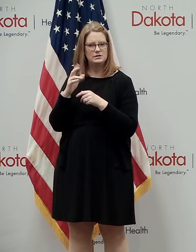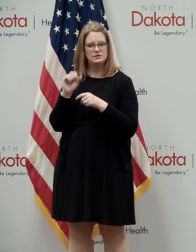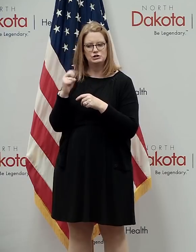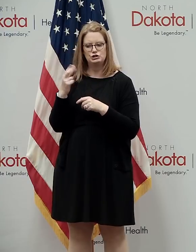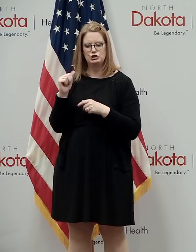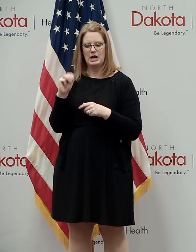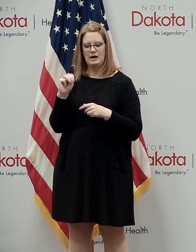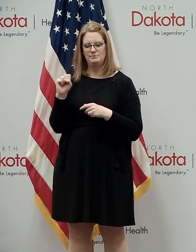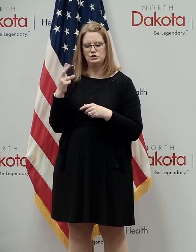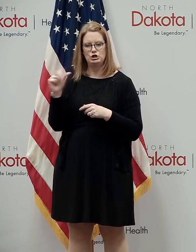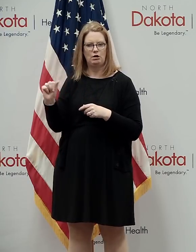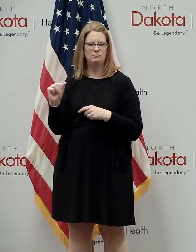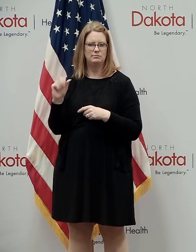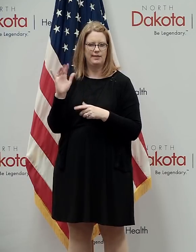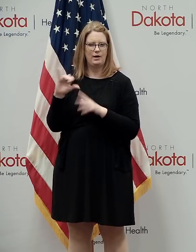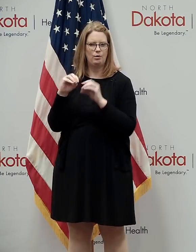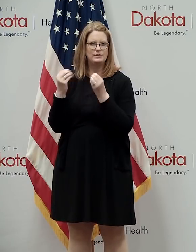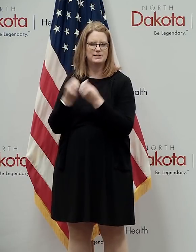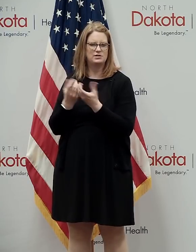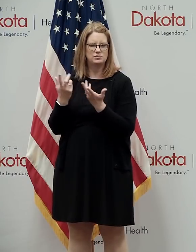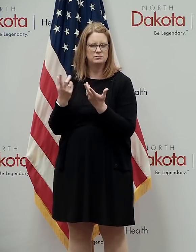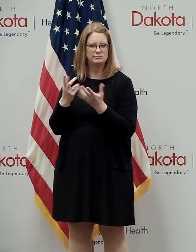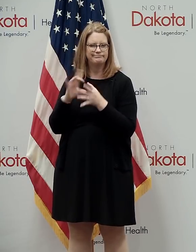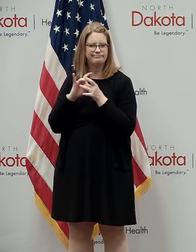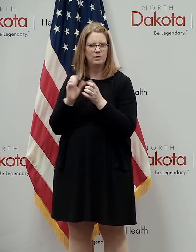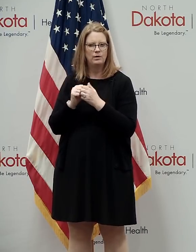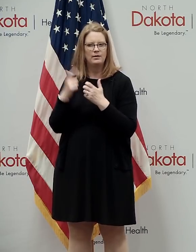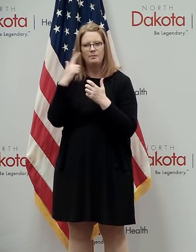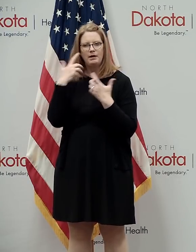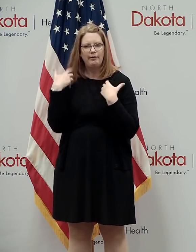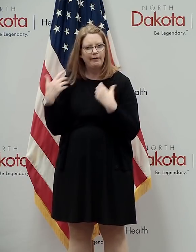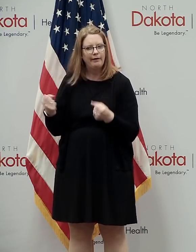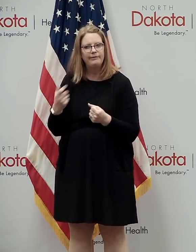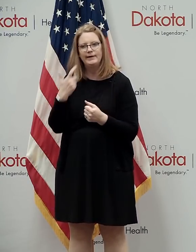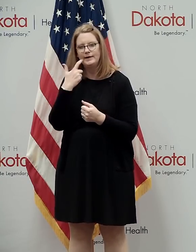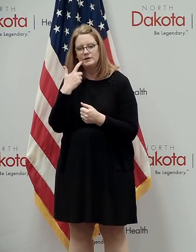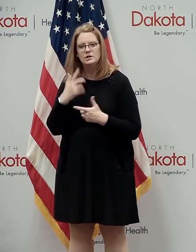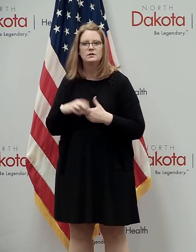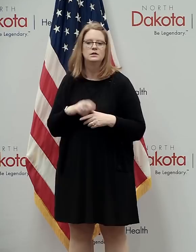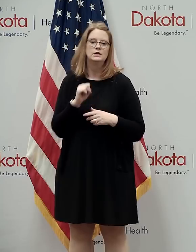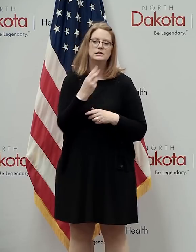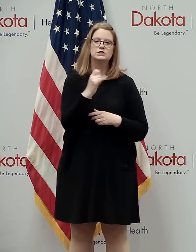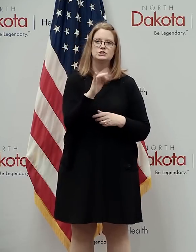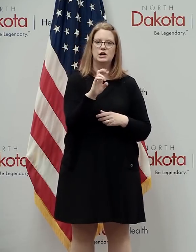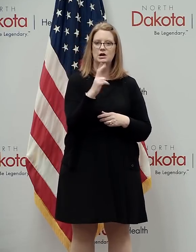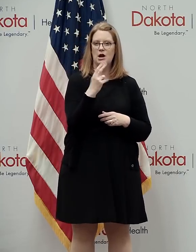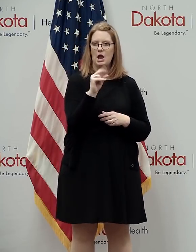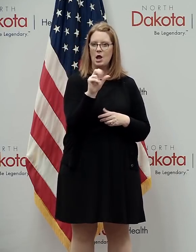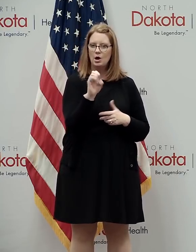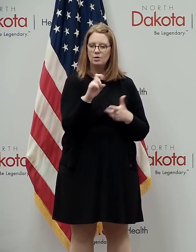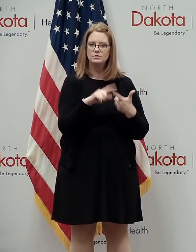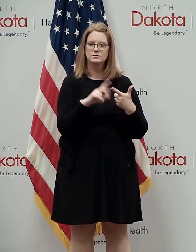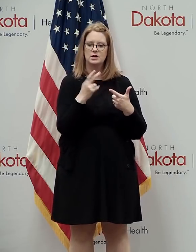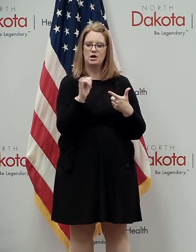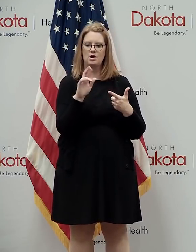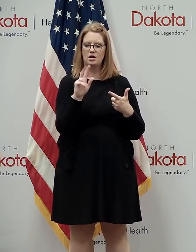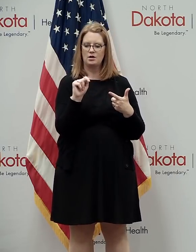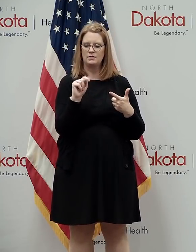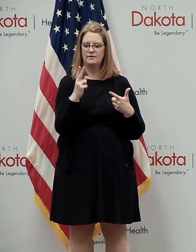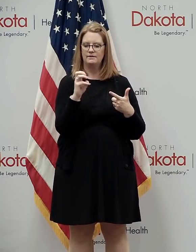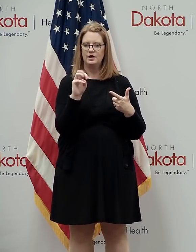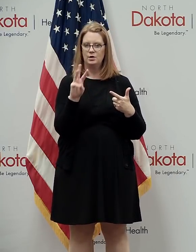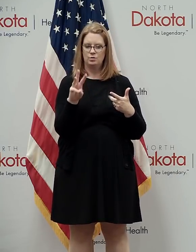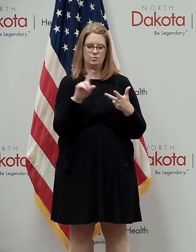SHMSA, and those organizations which receive these grants include Sharehouse Inc. in Fargo, Heartview Foundation